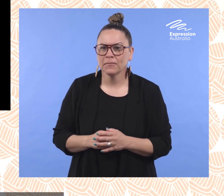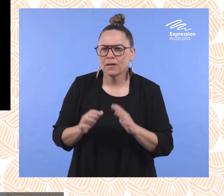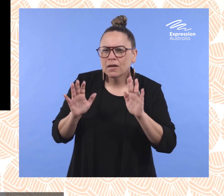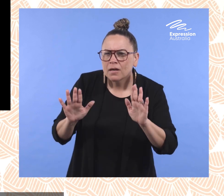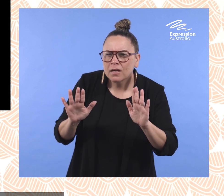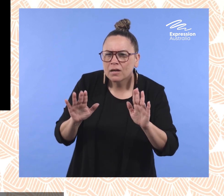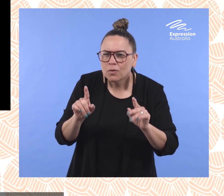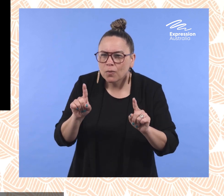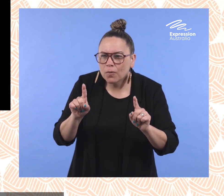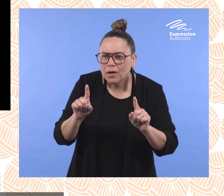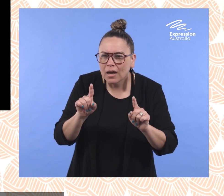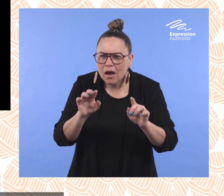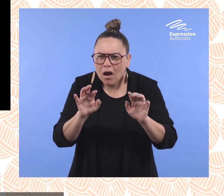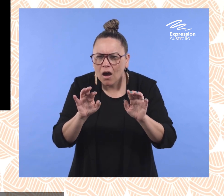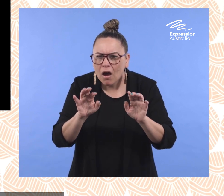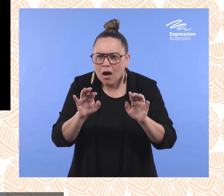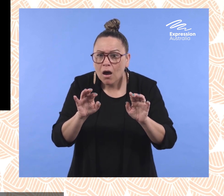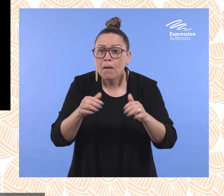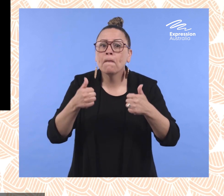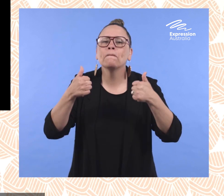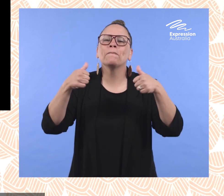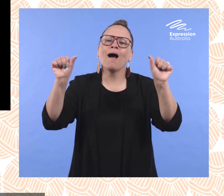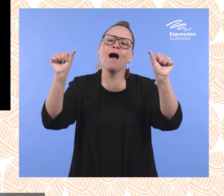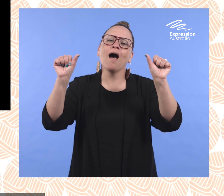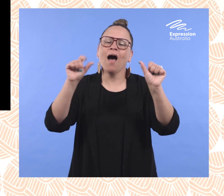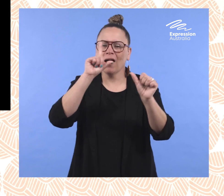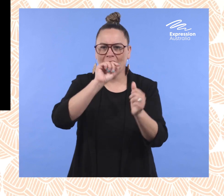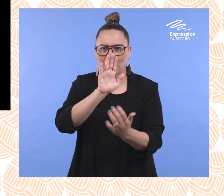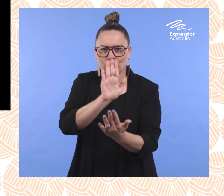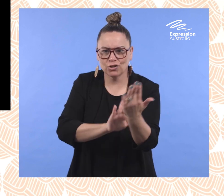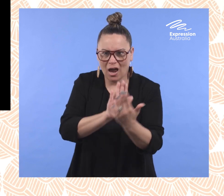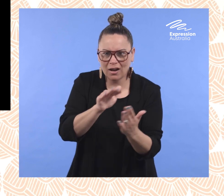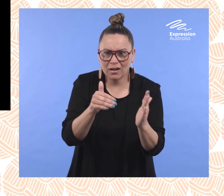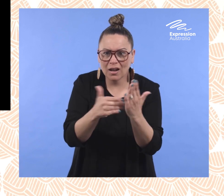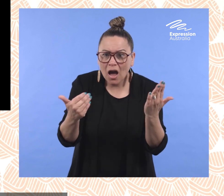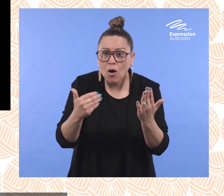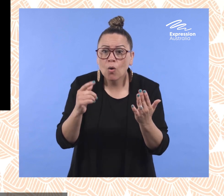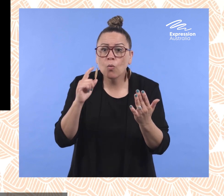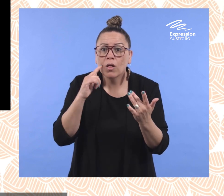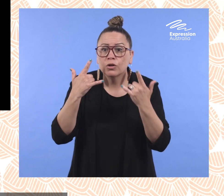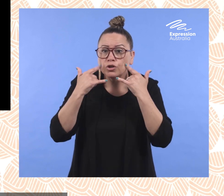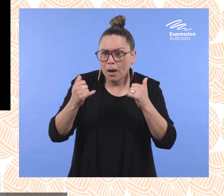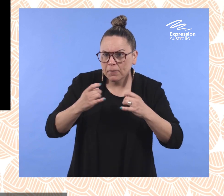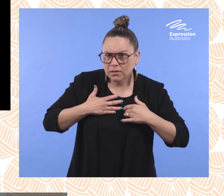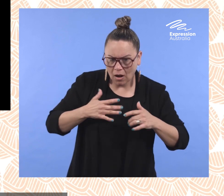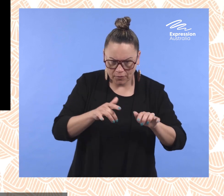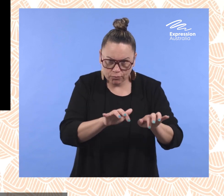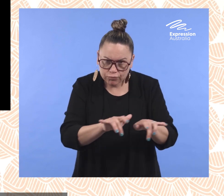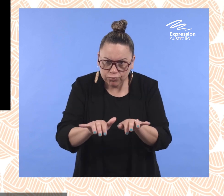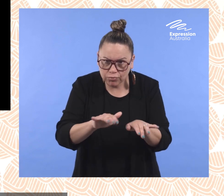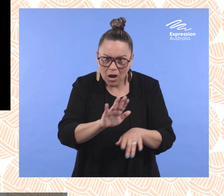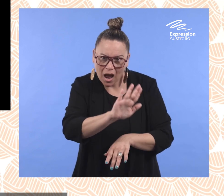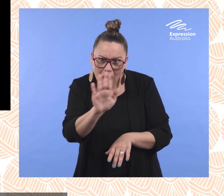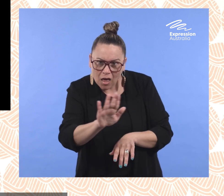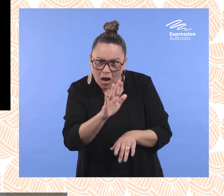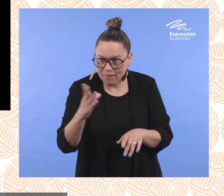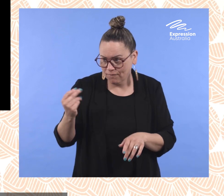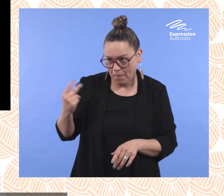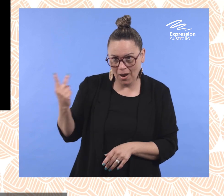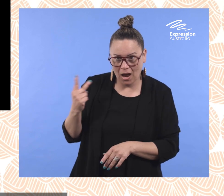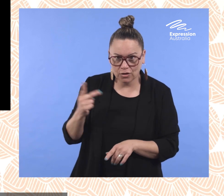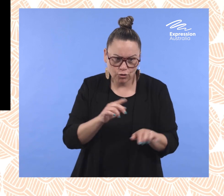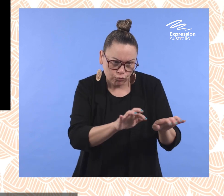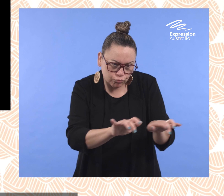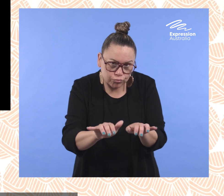you To can't everyone? at the moment. Oh. But now you can. So I'm just going to test it and put in Nungaman Ladi from